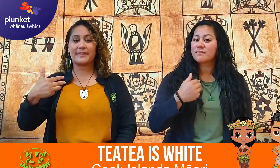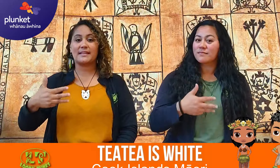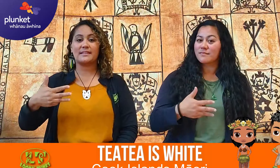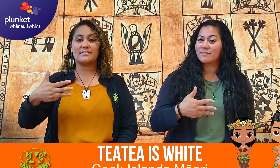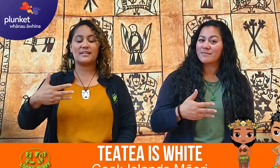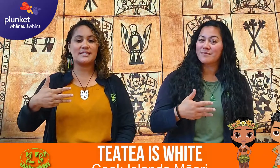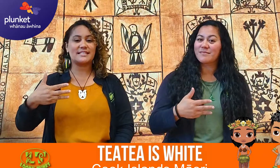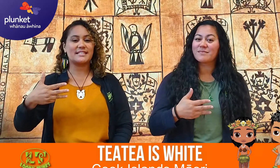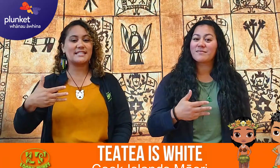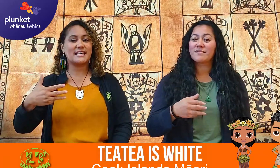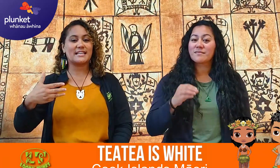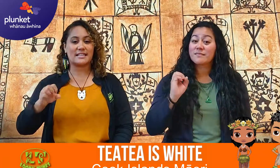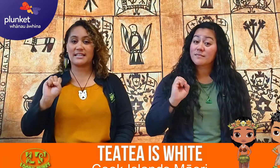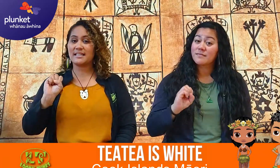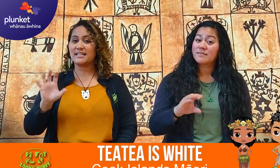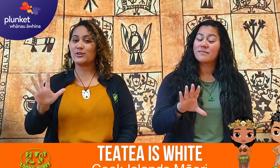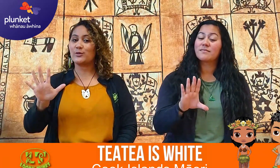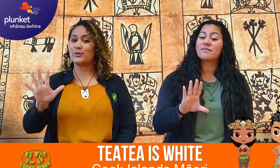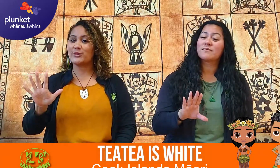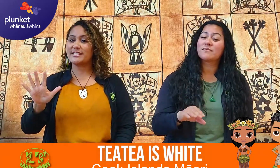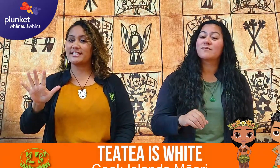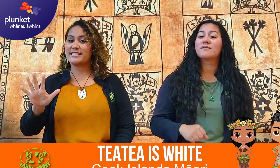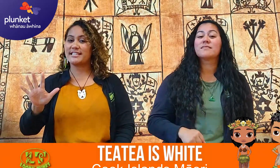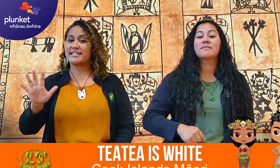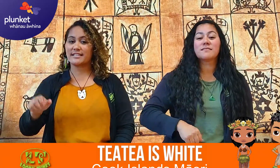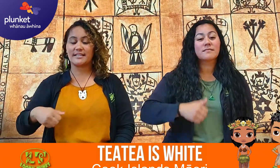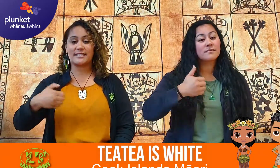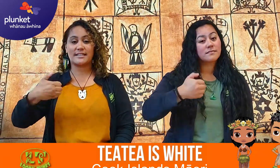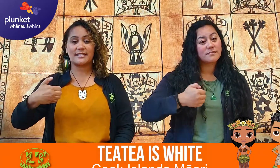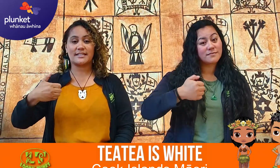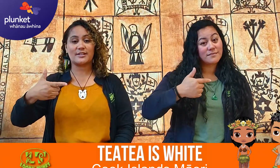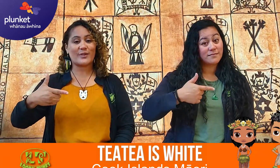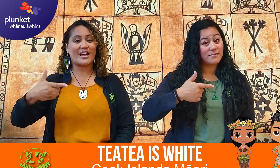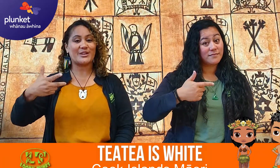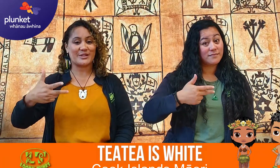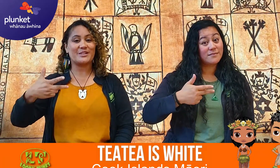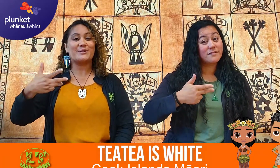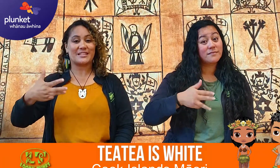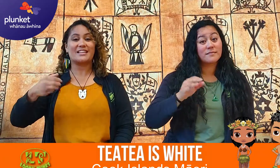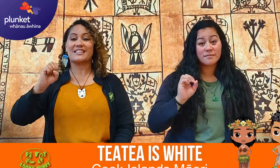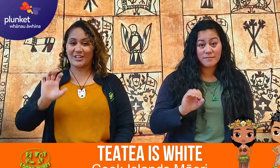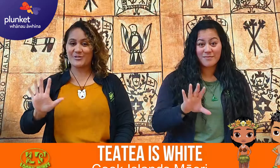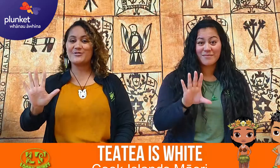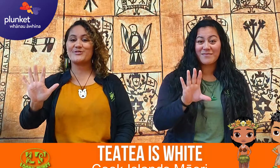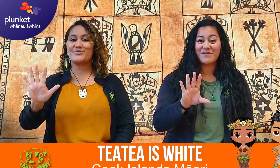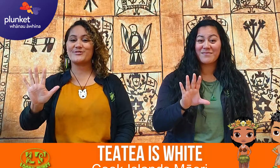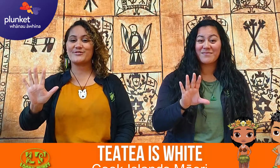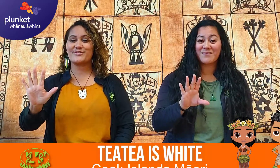eight, Iva is nine, Taingauru is ten, Ono Itu Varu Iva Taingauru.